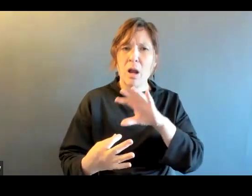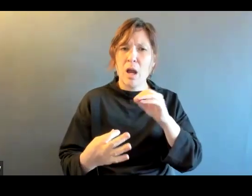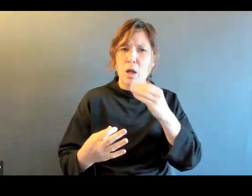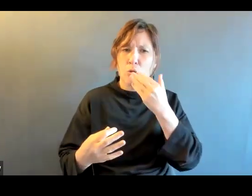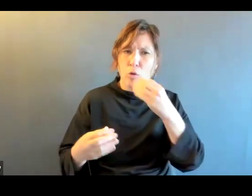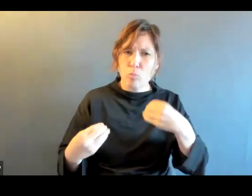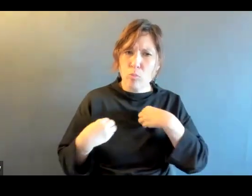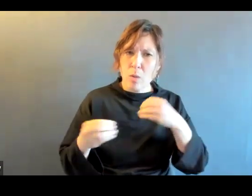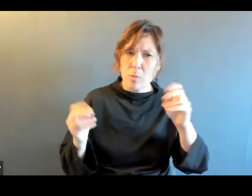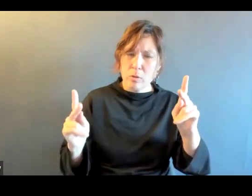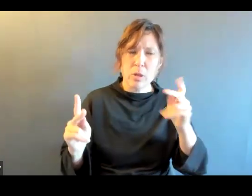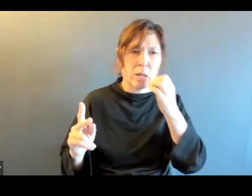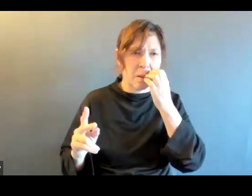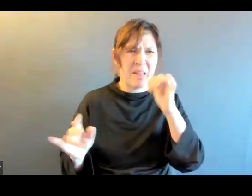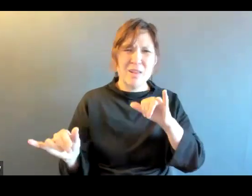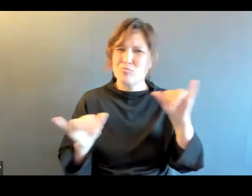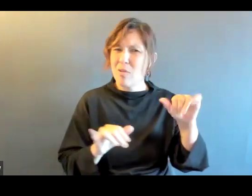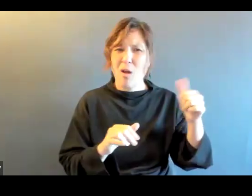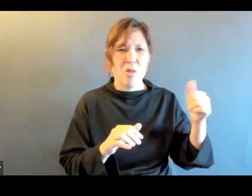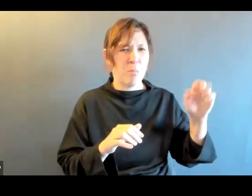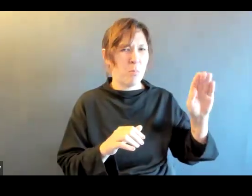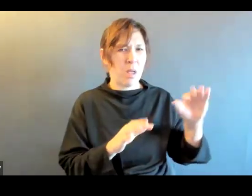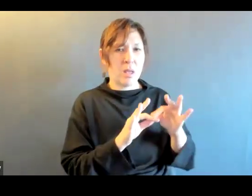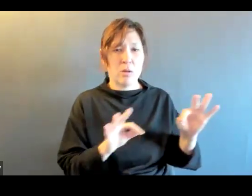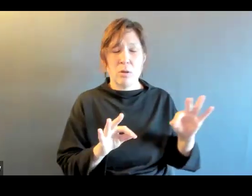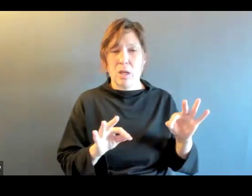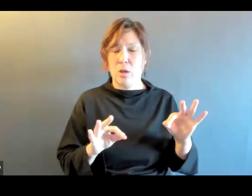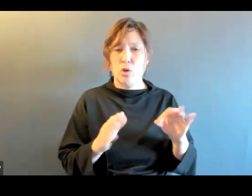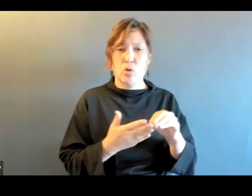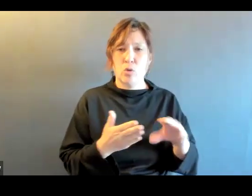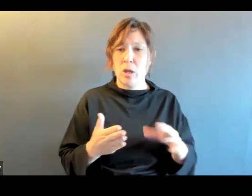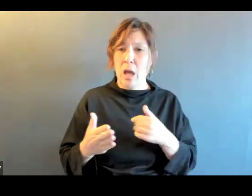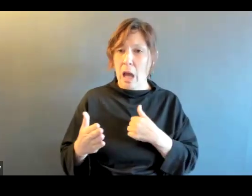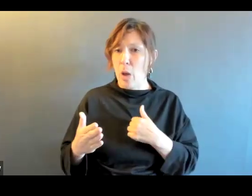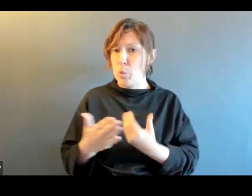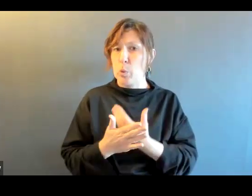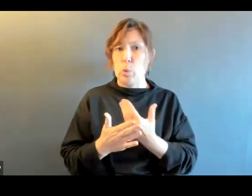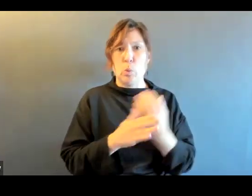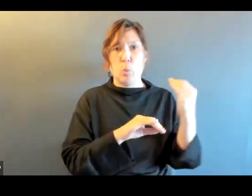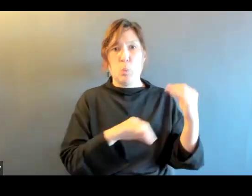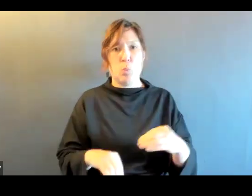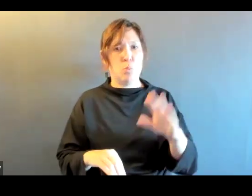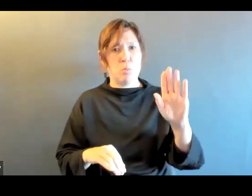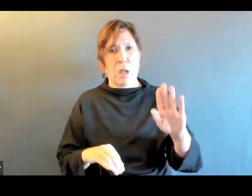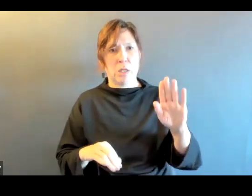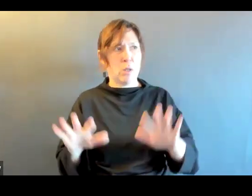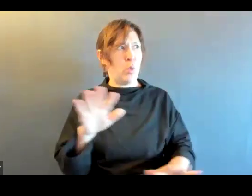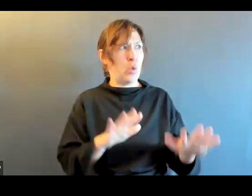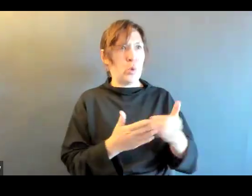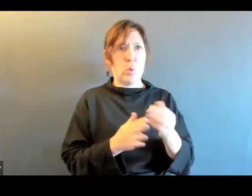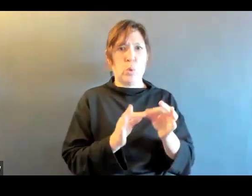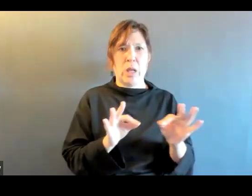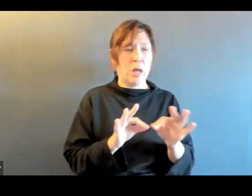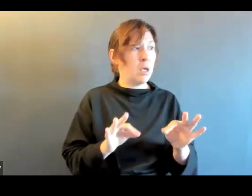education students. I was once a newcomer, trying to navigate a new school, culture, and language. The Chinese bilingual program at